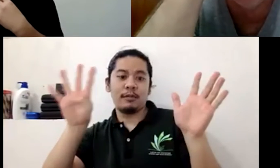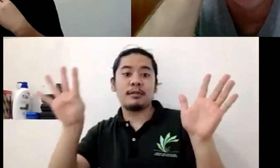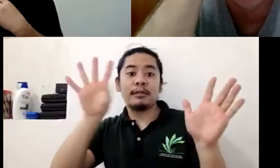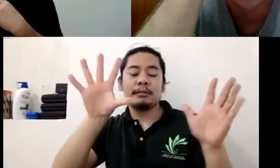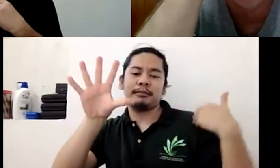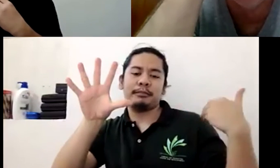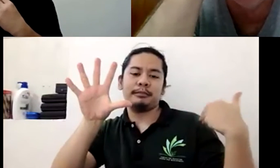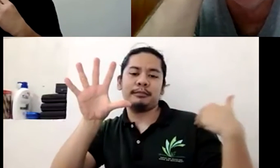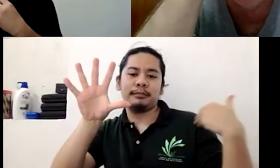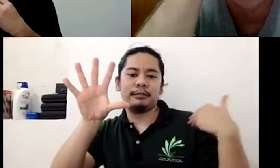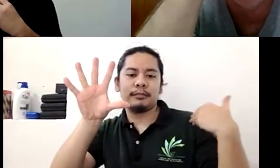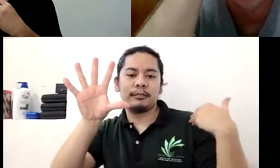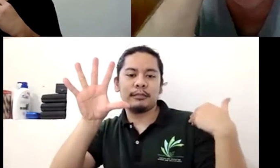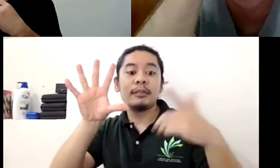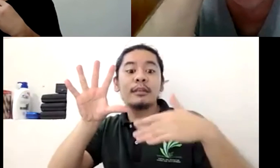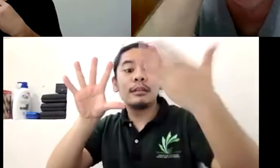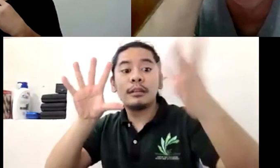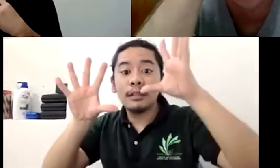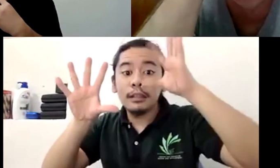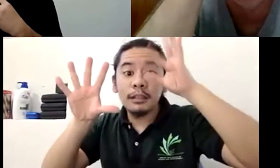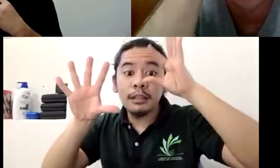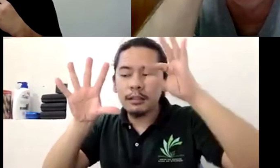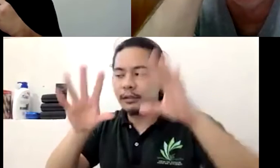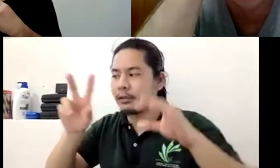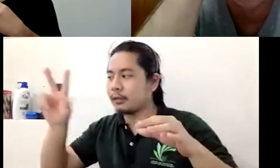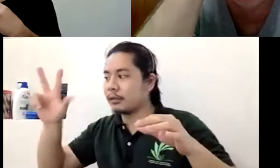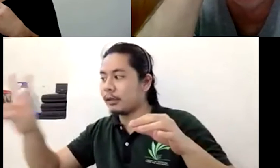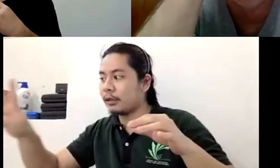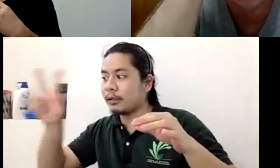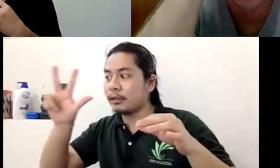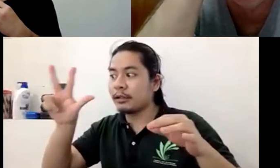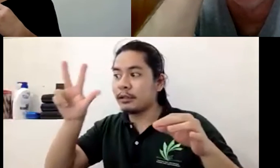4, we're also done. We're not yet done with lesson 5.